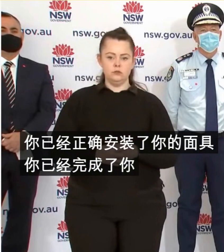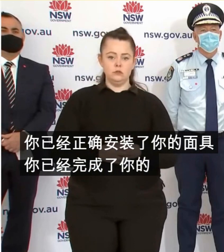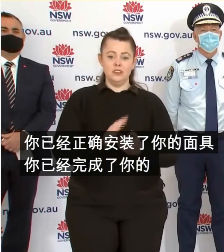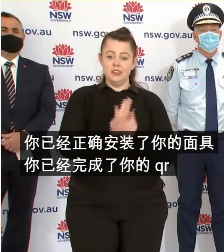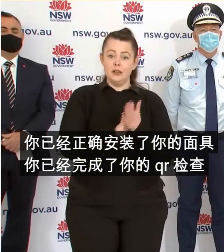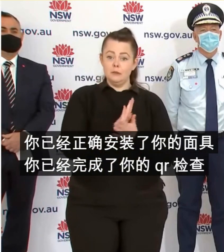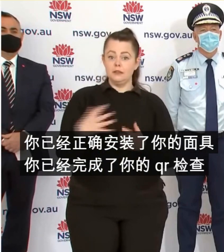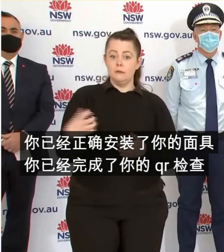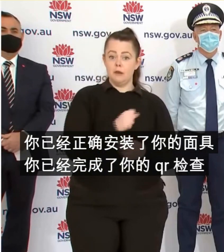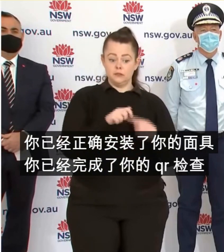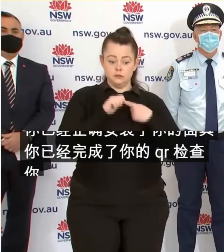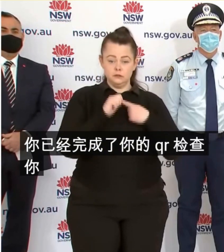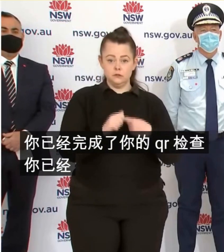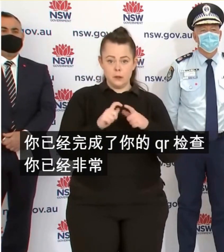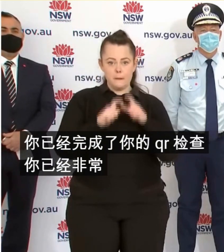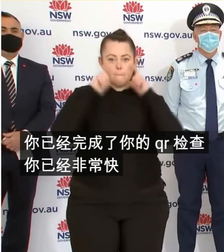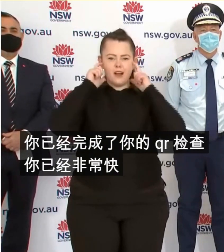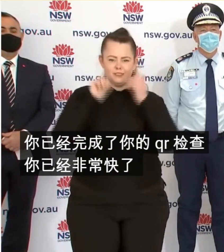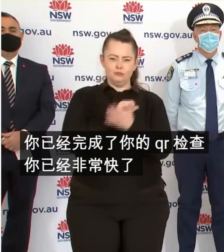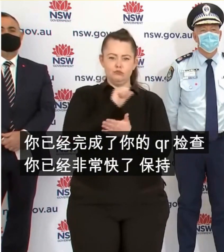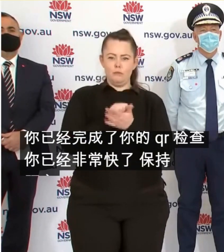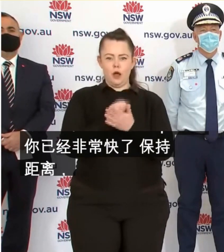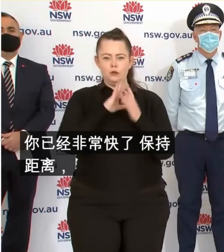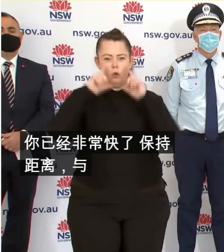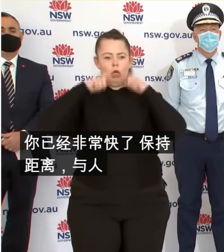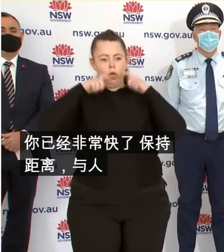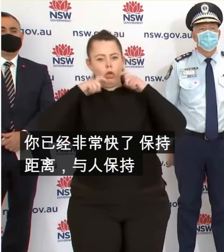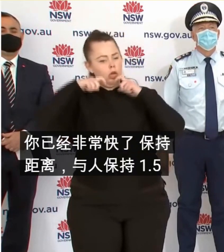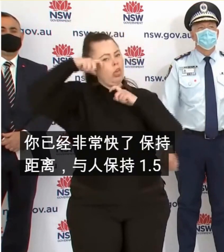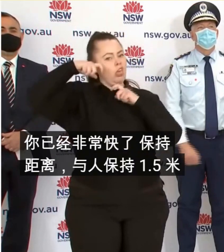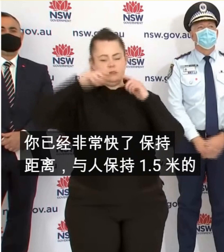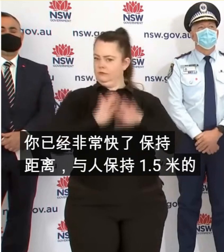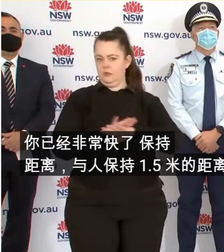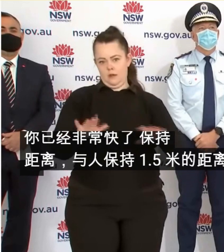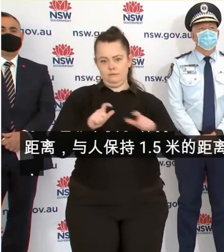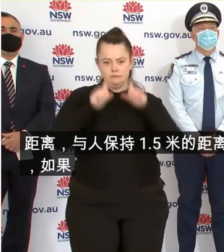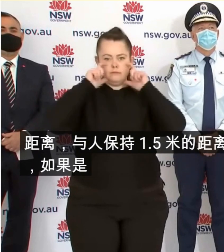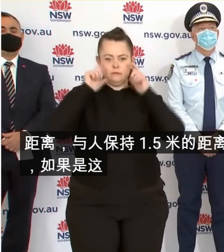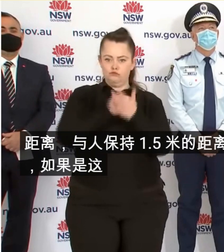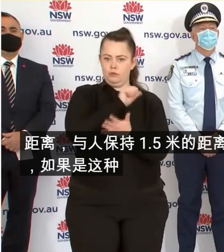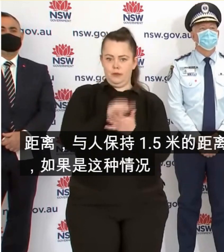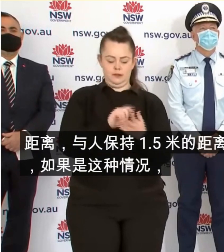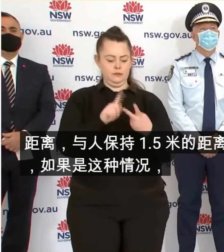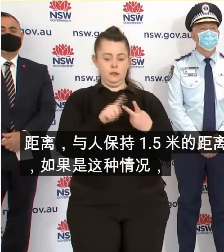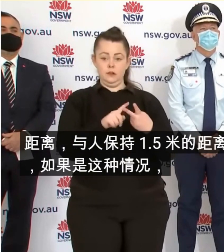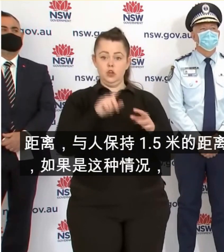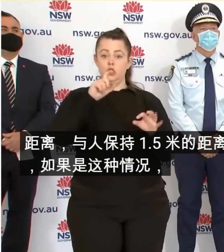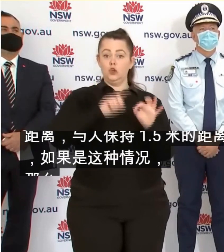done your QR check-in, you've been very quick, you've kept your distance, you're 1.5 metres away from people.